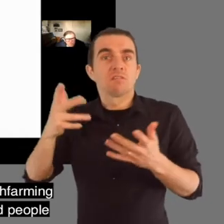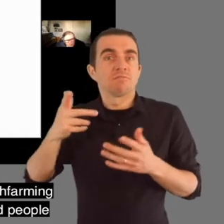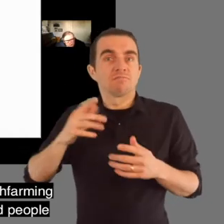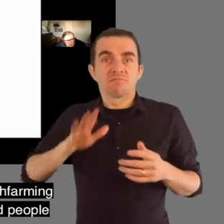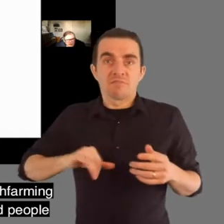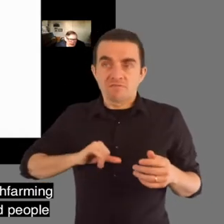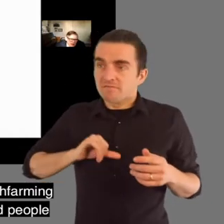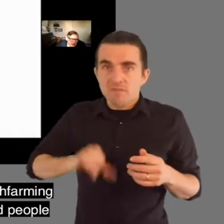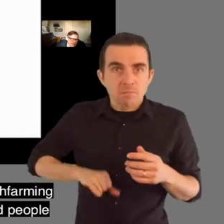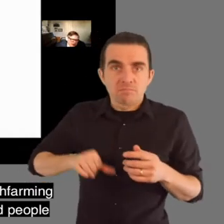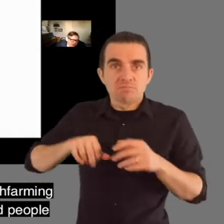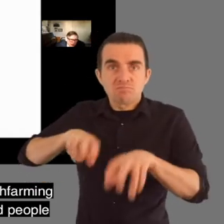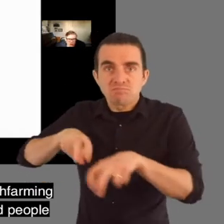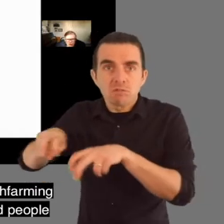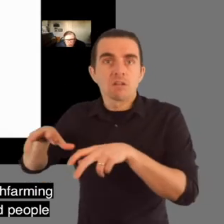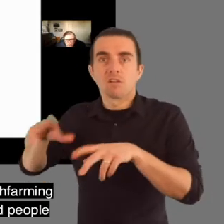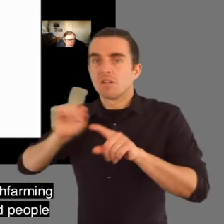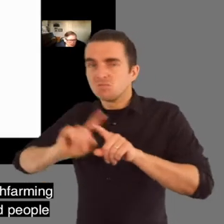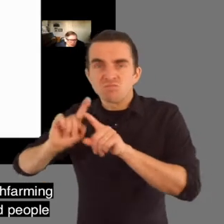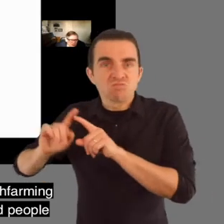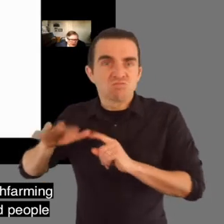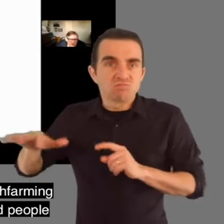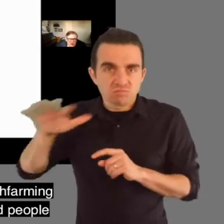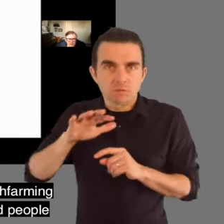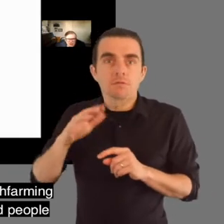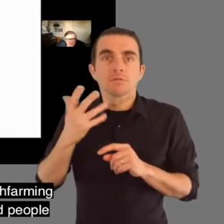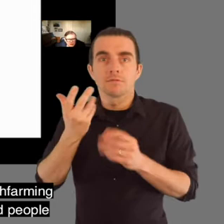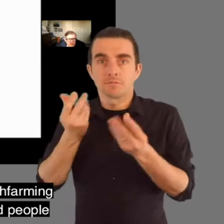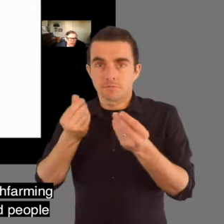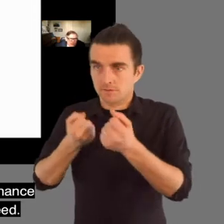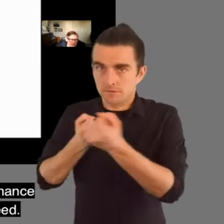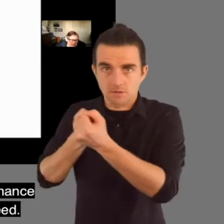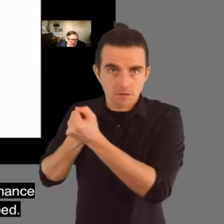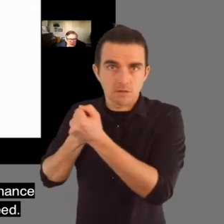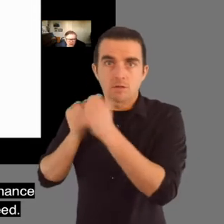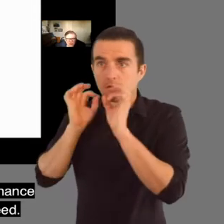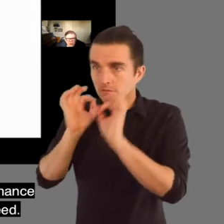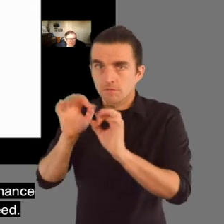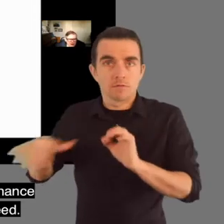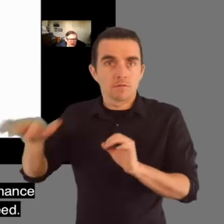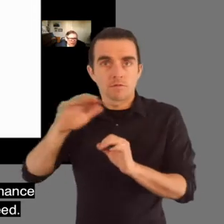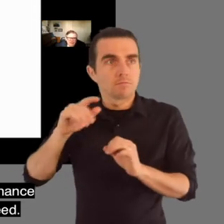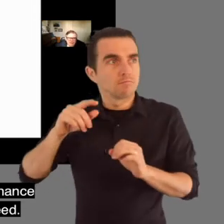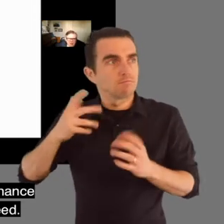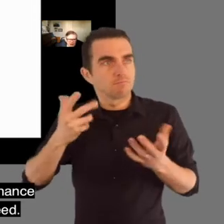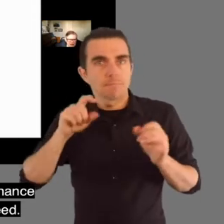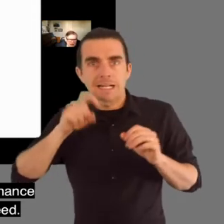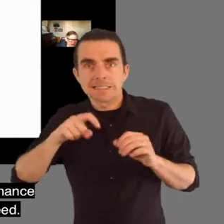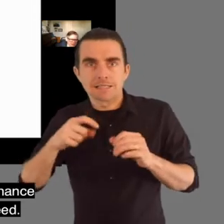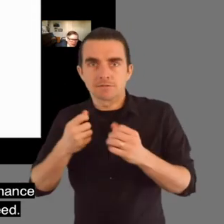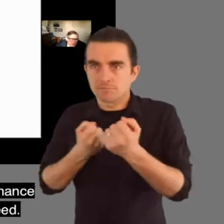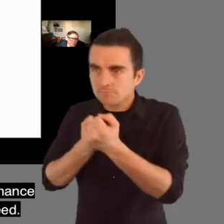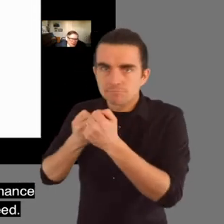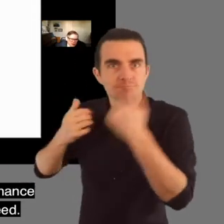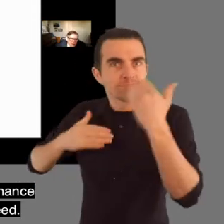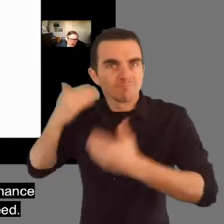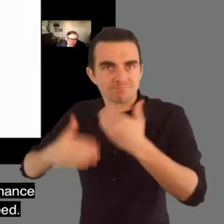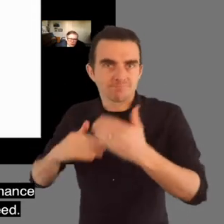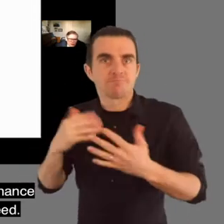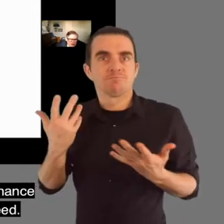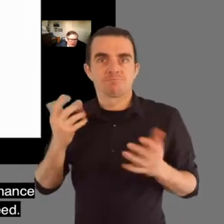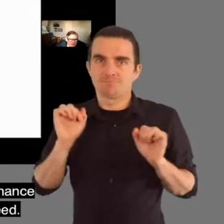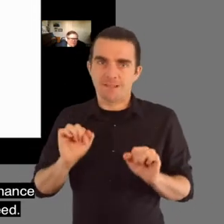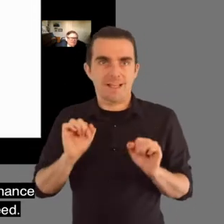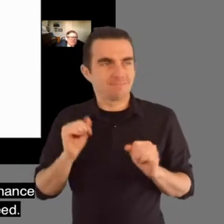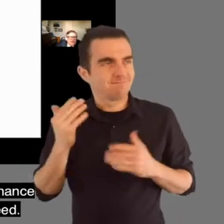or improving fish farming, or all sorts of things that disabled people could easily do with a bit of finance capital to build